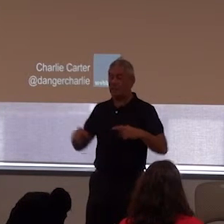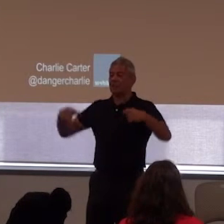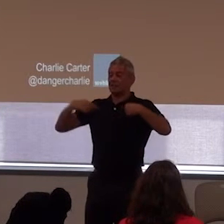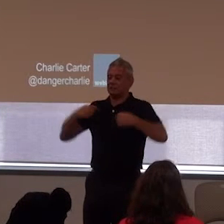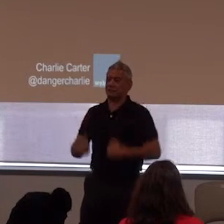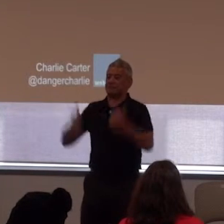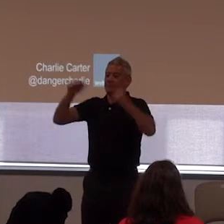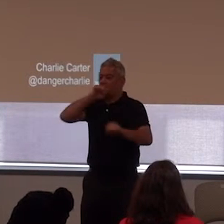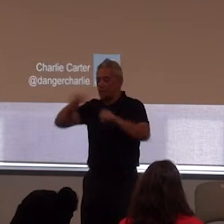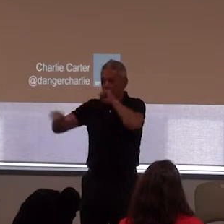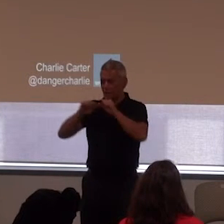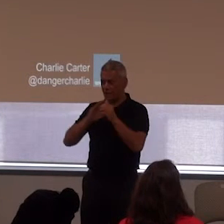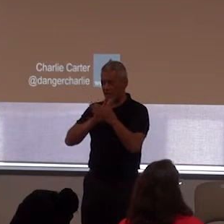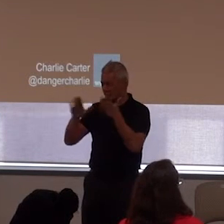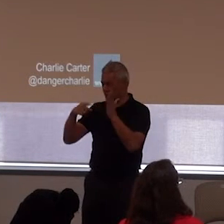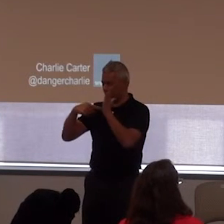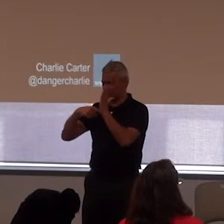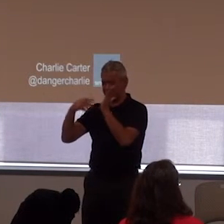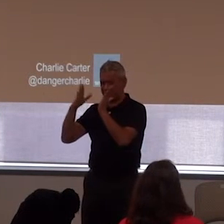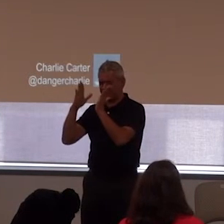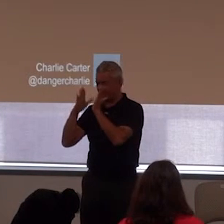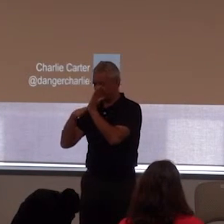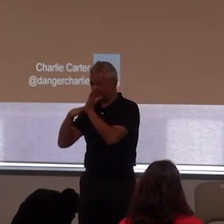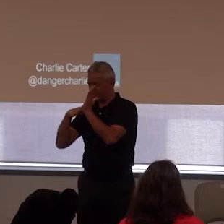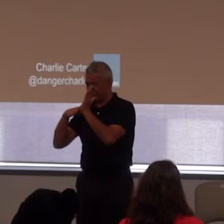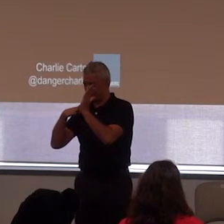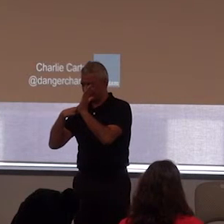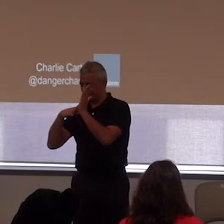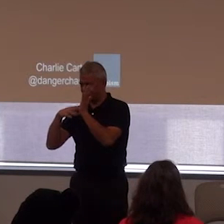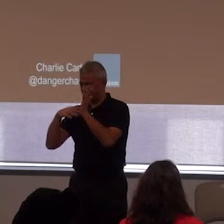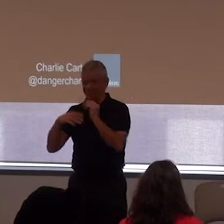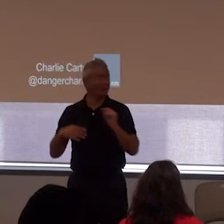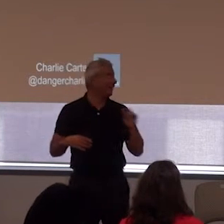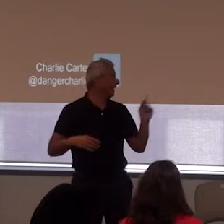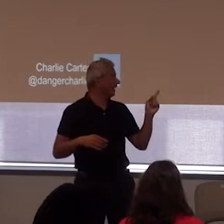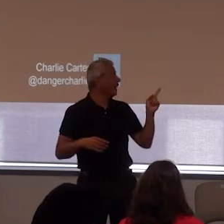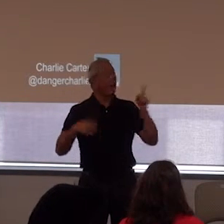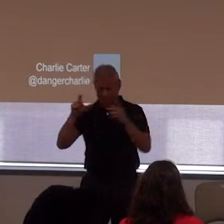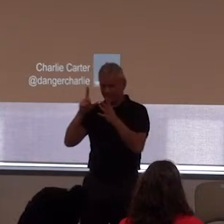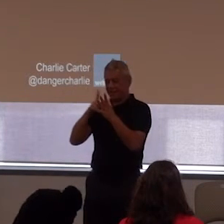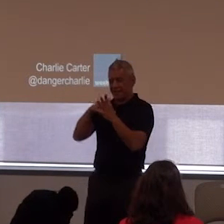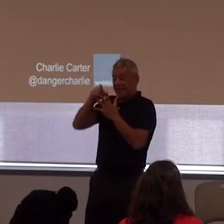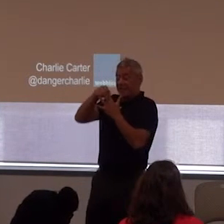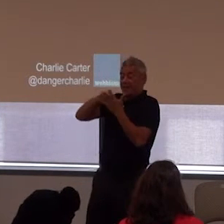do my head in. But I have to say, they are getting better. But we're going to have a bit of fun with that, and there might be a drinking game involved, so be